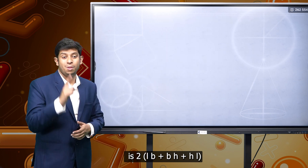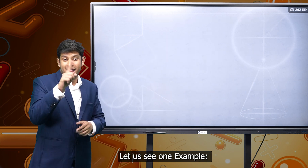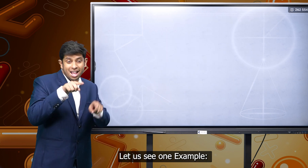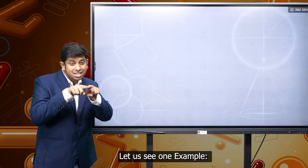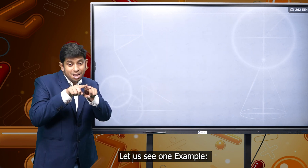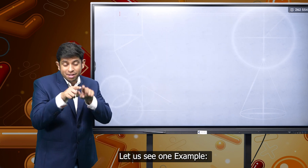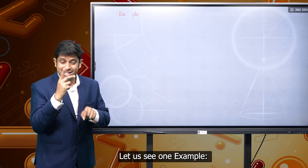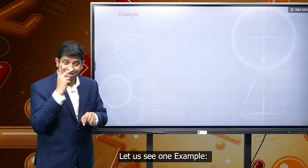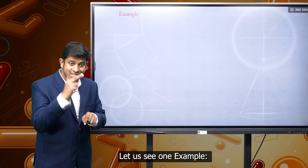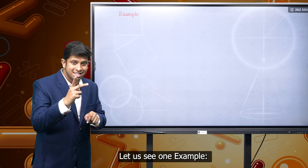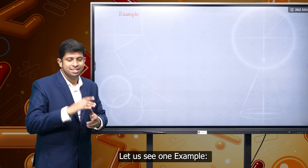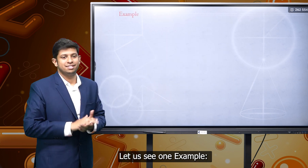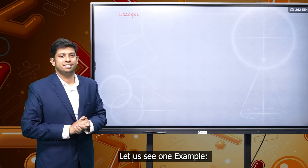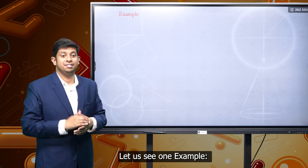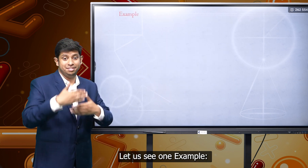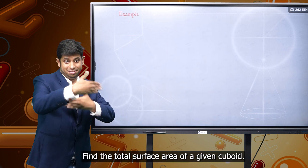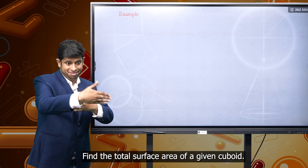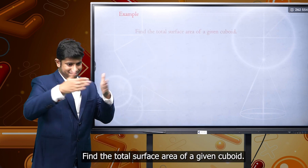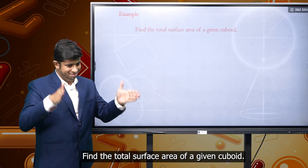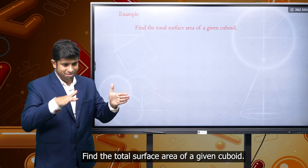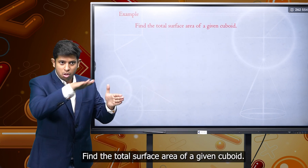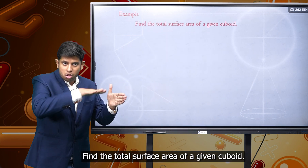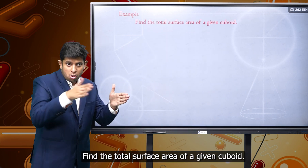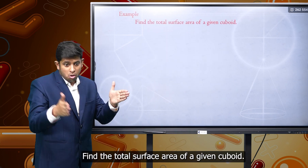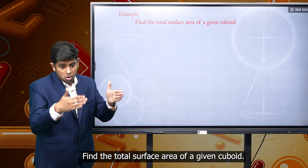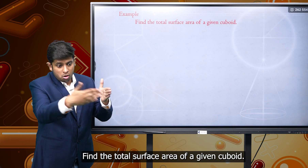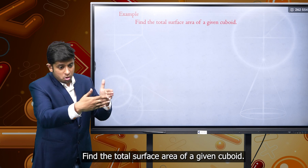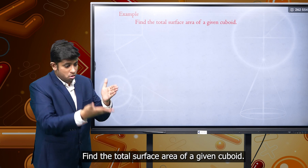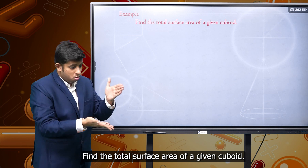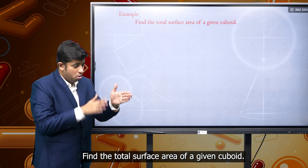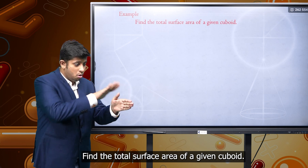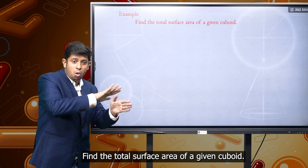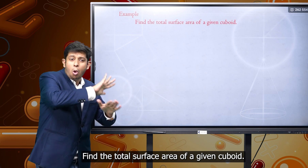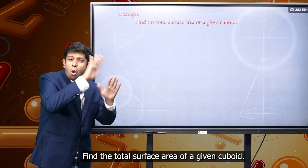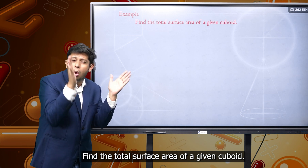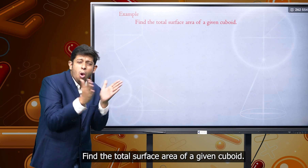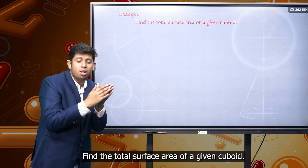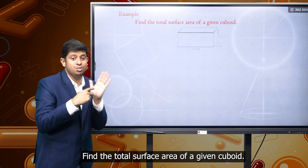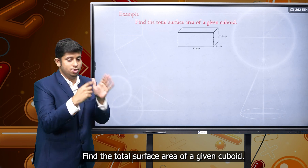Let us see one example. Find the total surface area of a given cuboid.